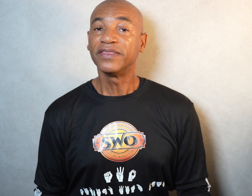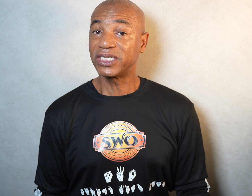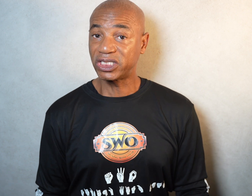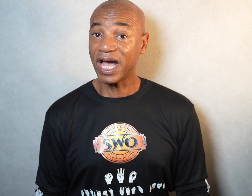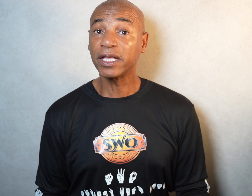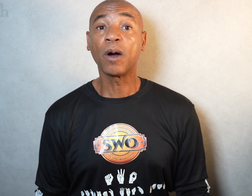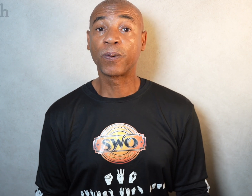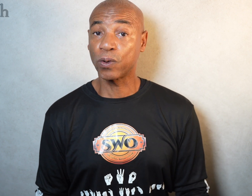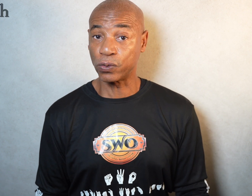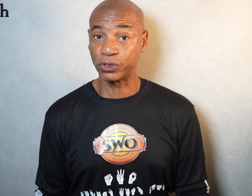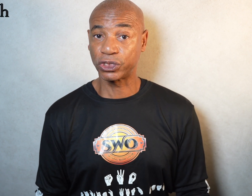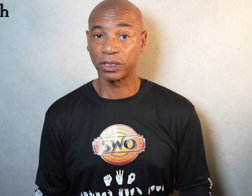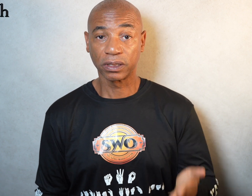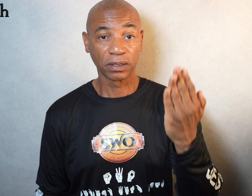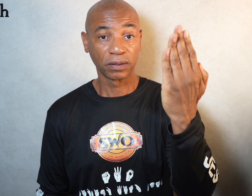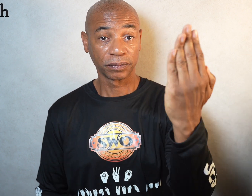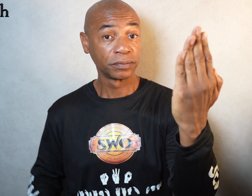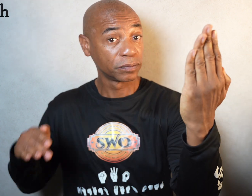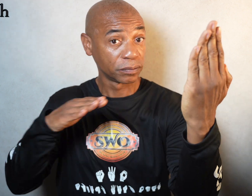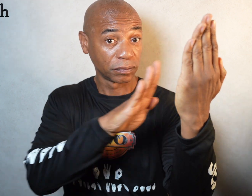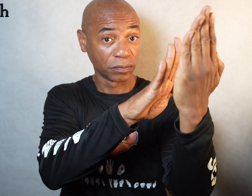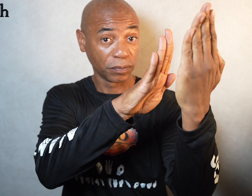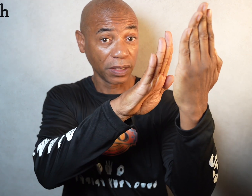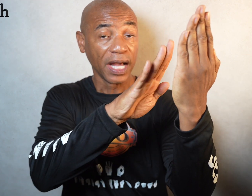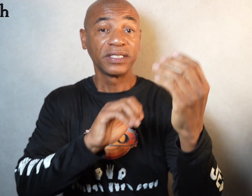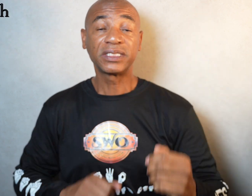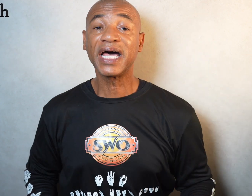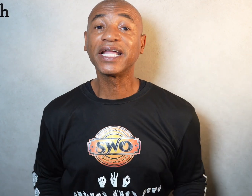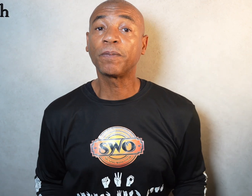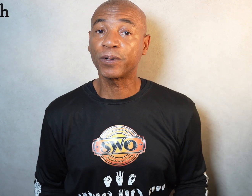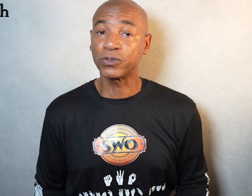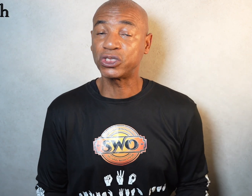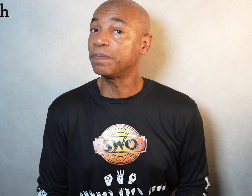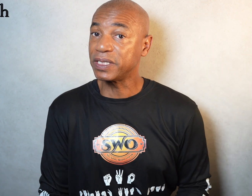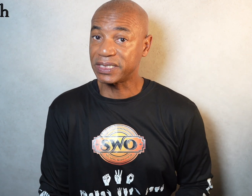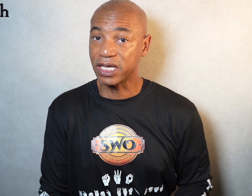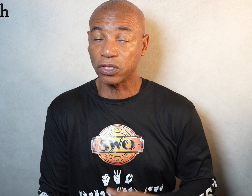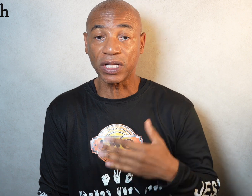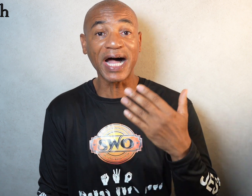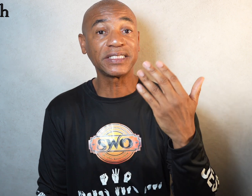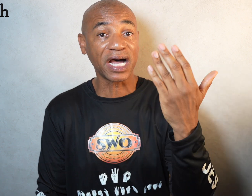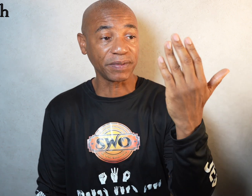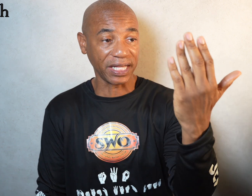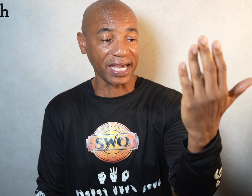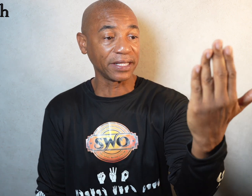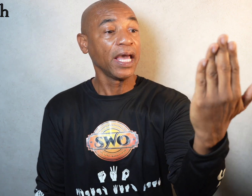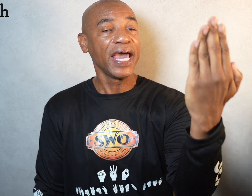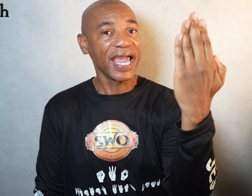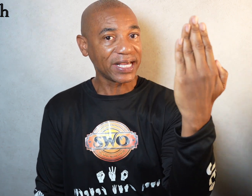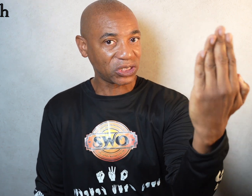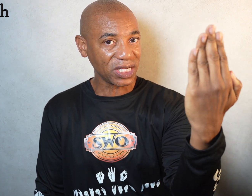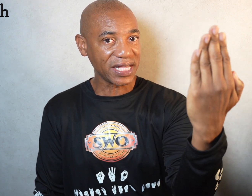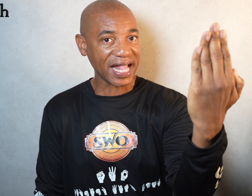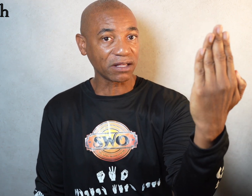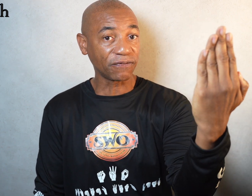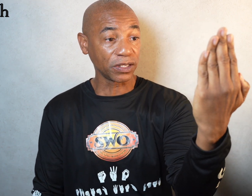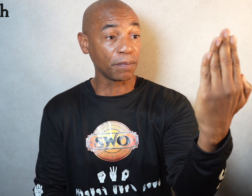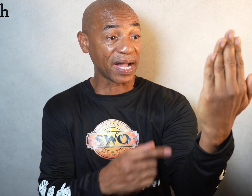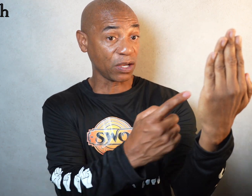The sign approach. To sign approach, simply take your non-dominant hand, extend that out in front of the body with